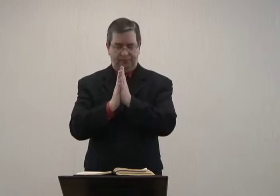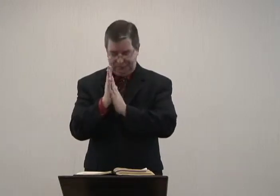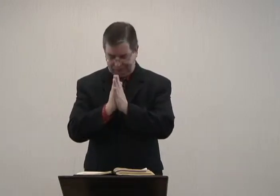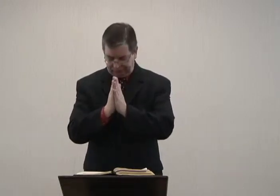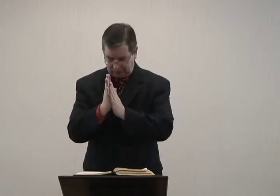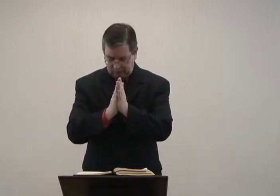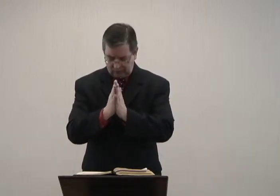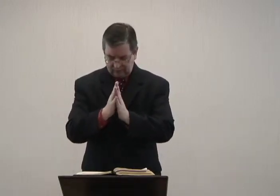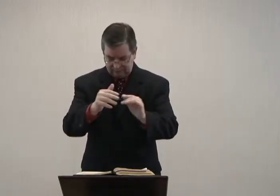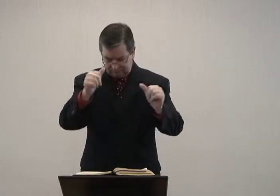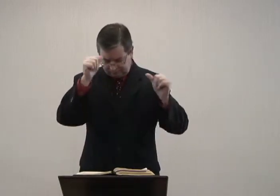pray.